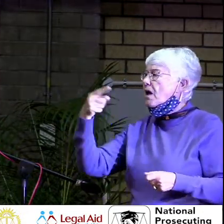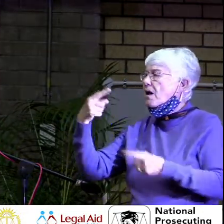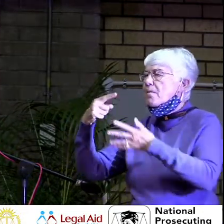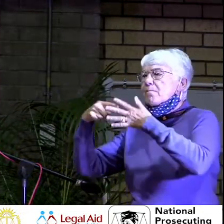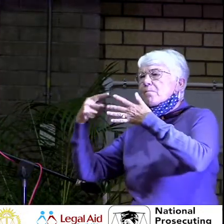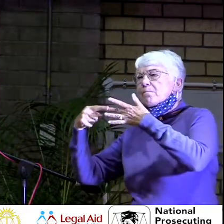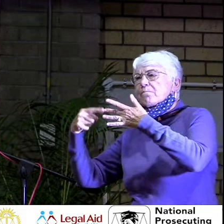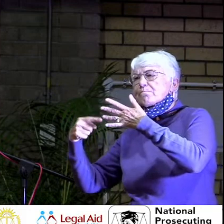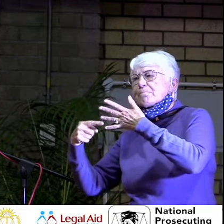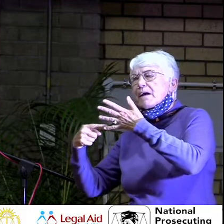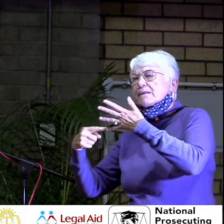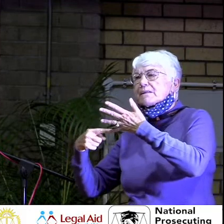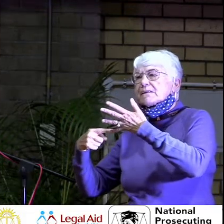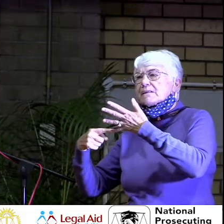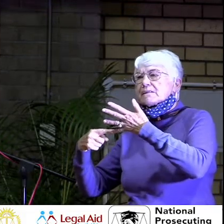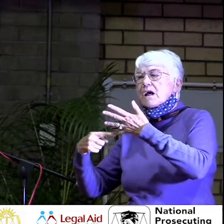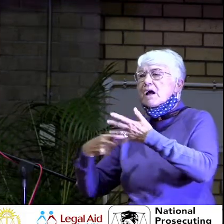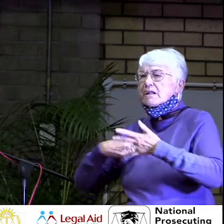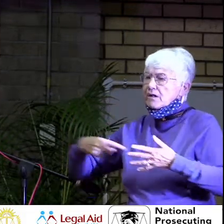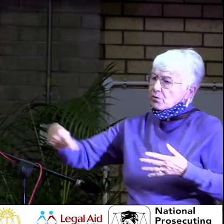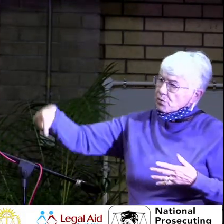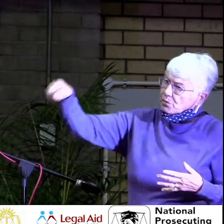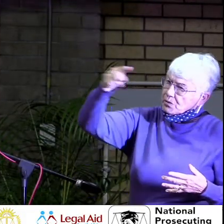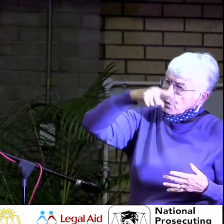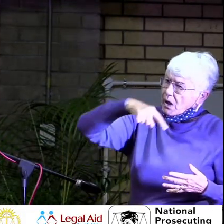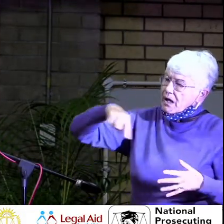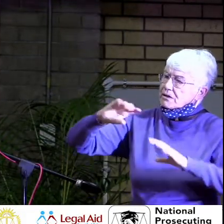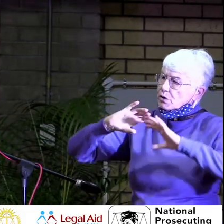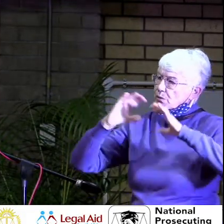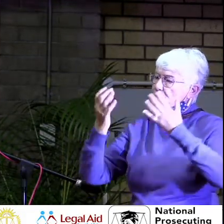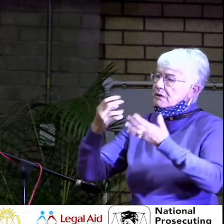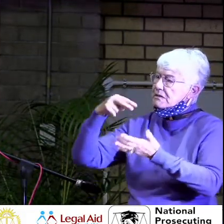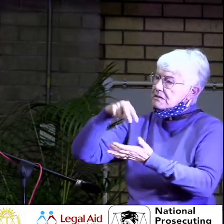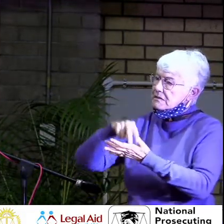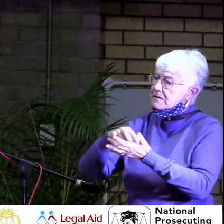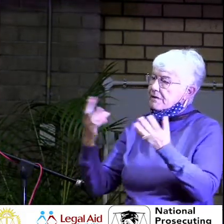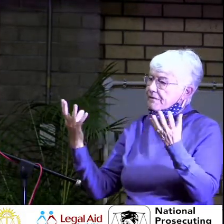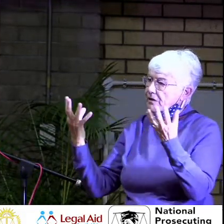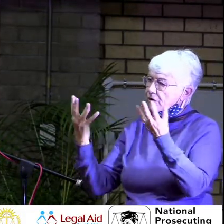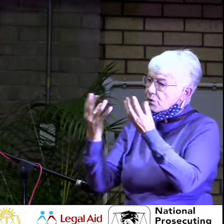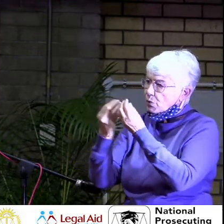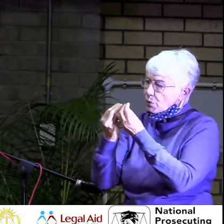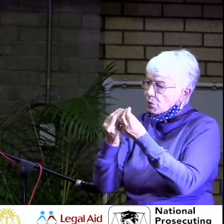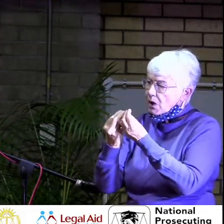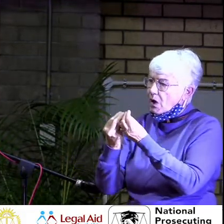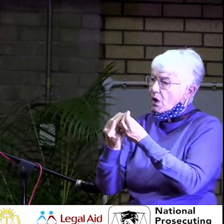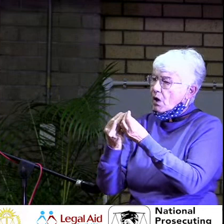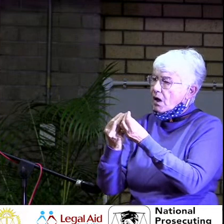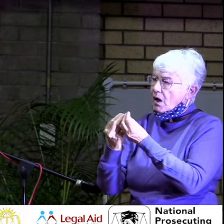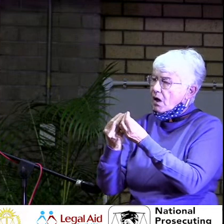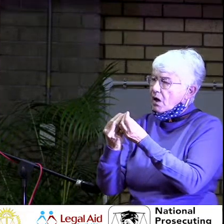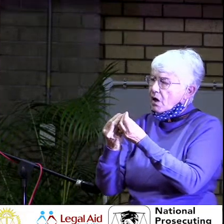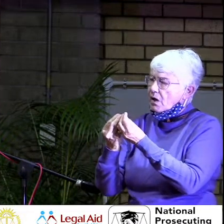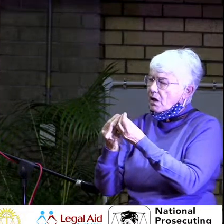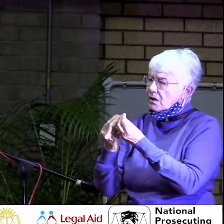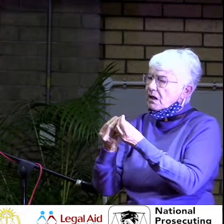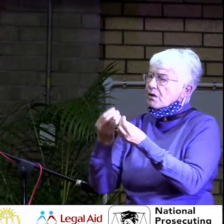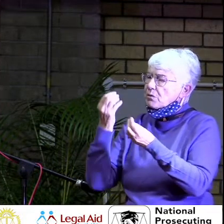together. As a final thought, I want to leave with you.